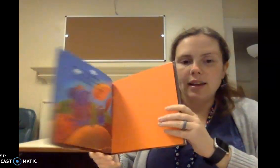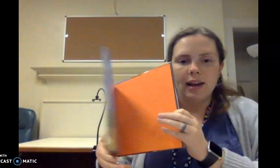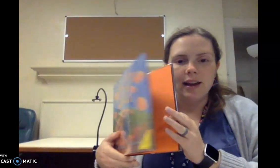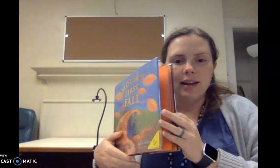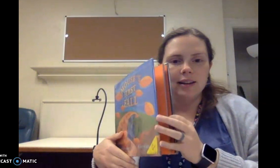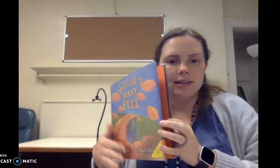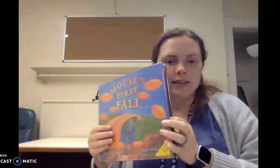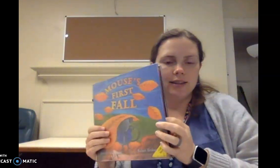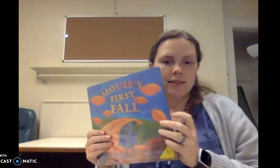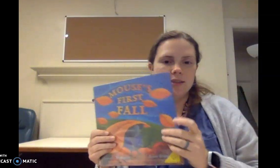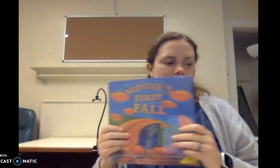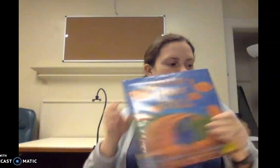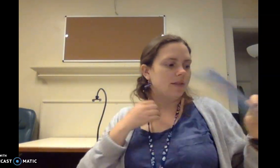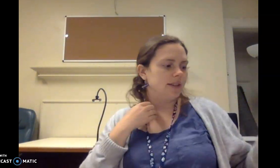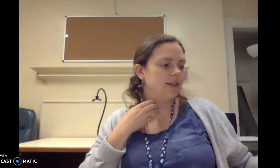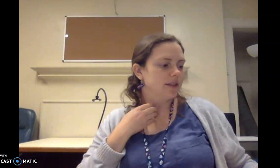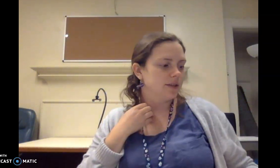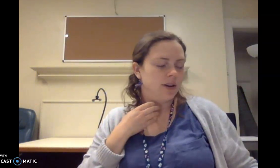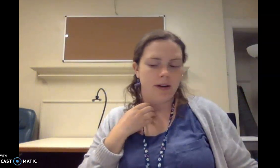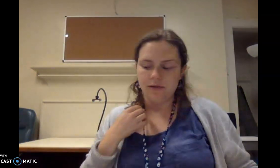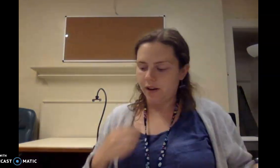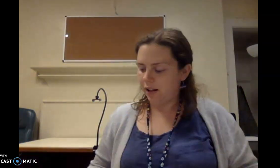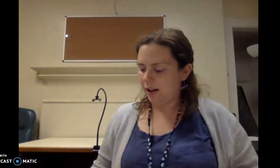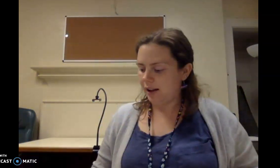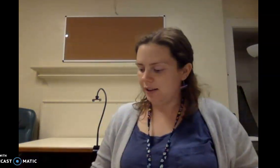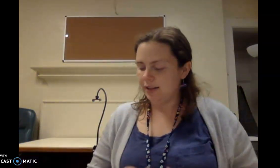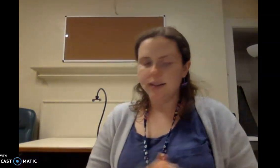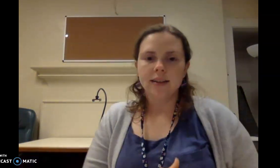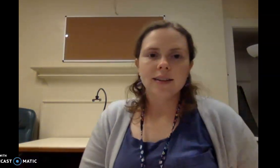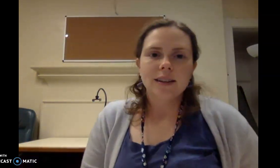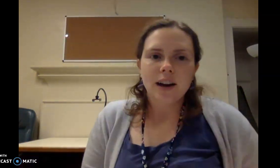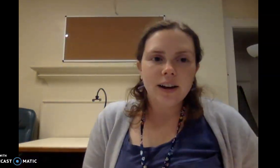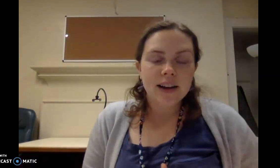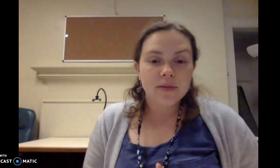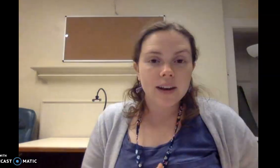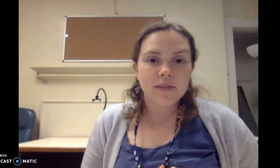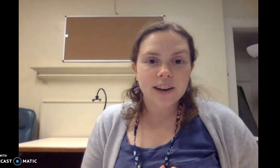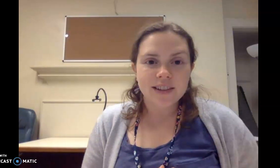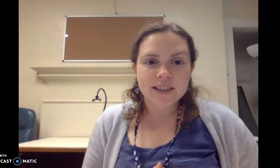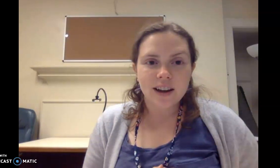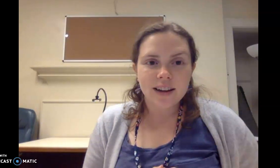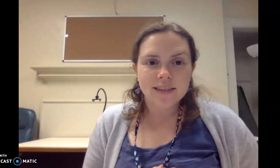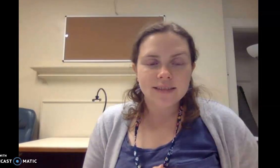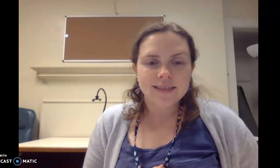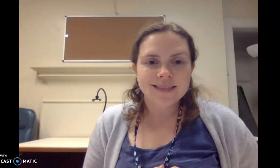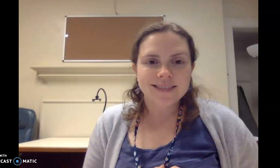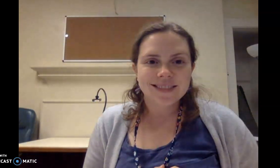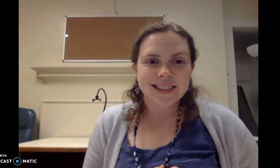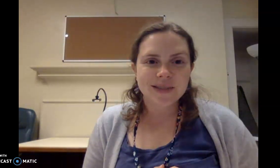The end. That was a good story about fall, huh? All right, are you ready for another song? This one